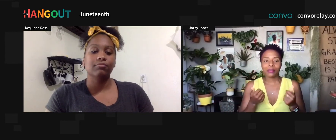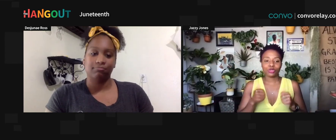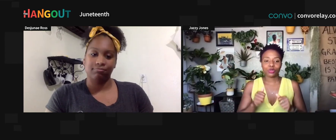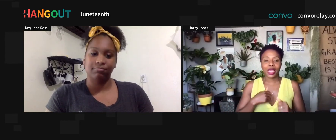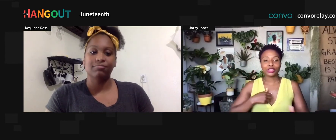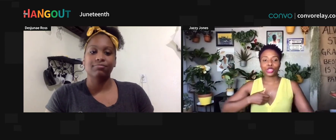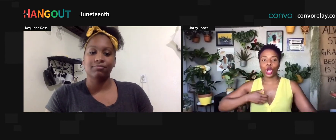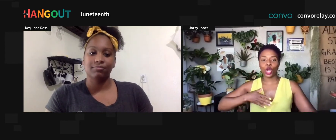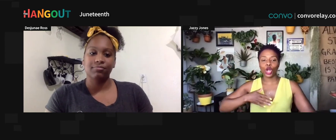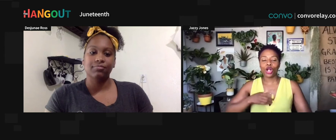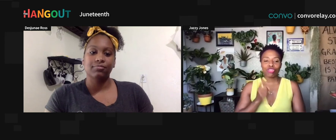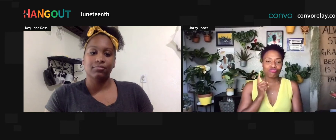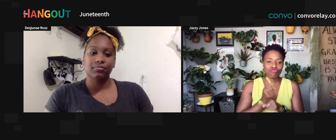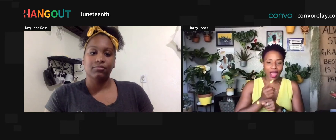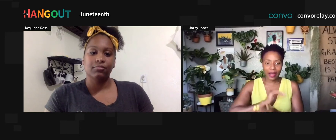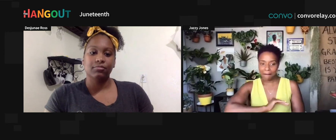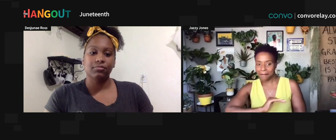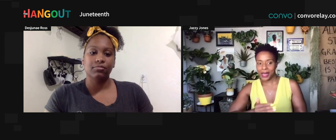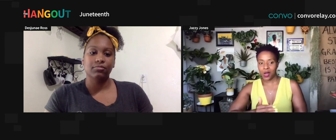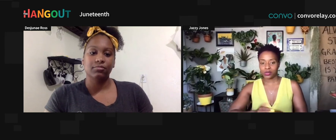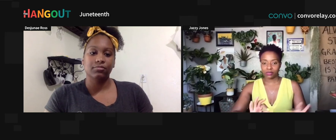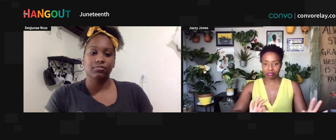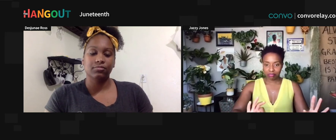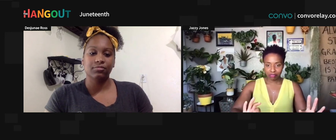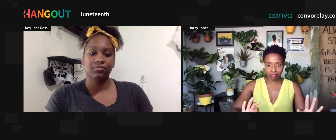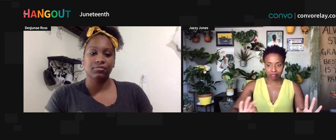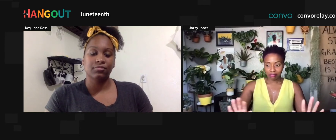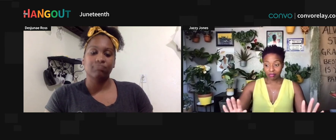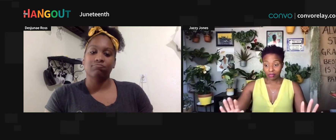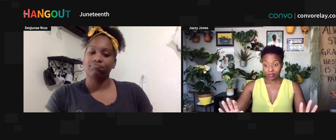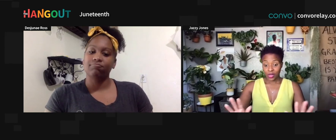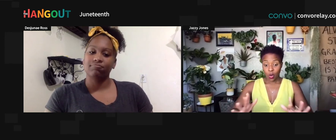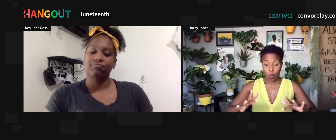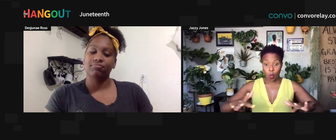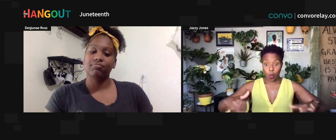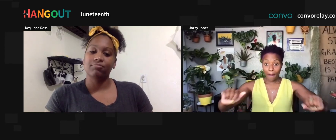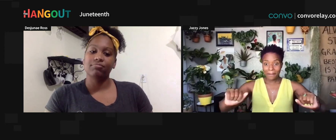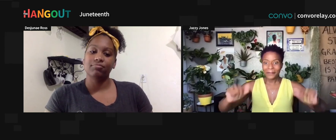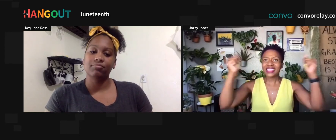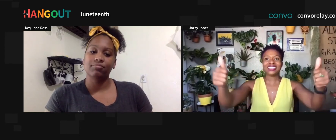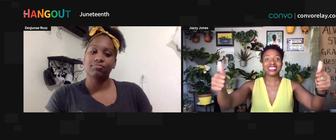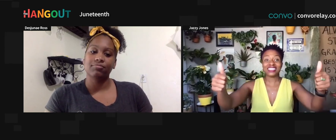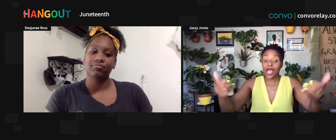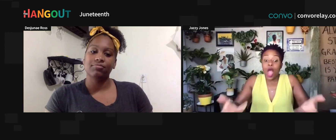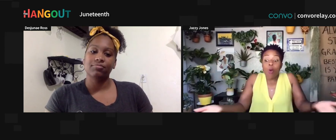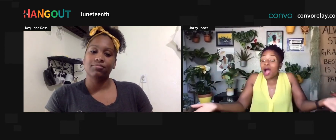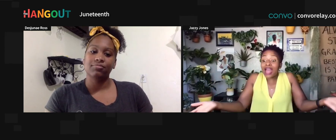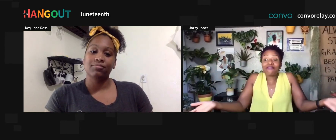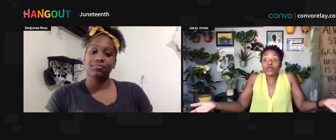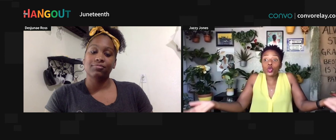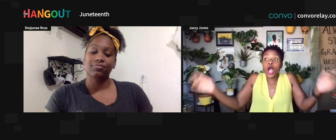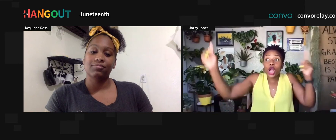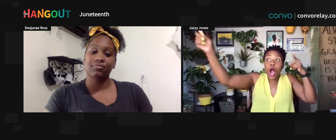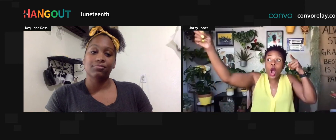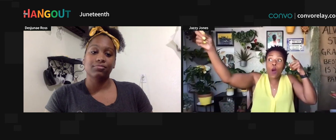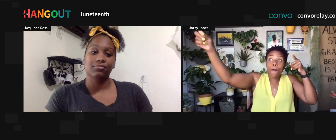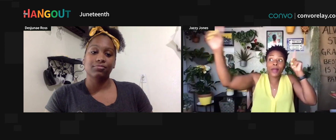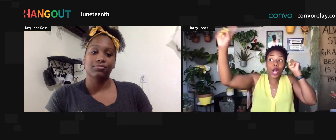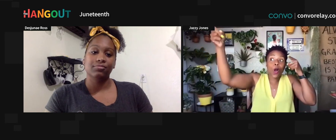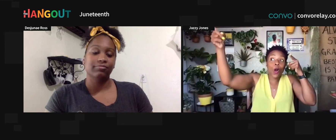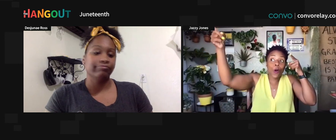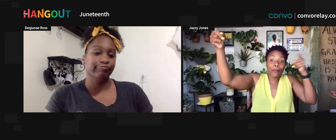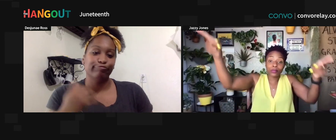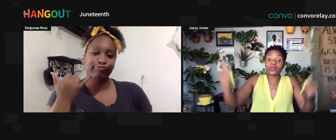don't want to have too much left over. We're going to go a little bit conservative. We're just going to cook the conservative right amount. And when it's